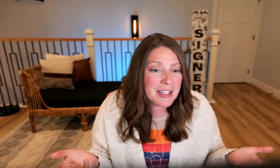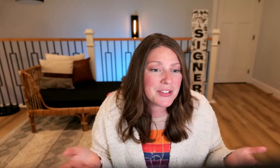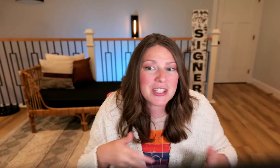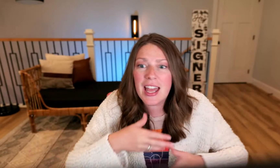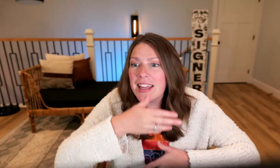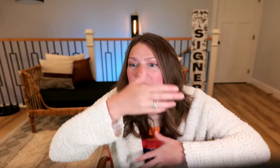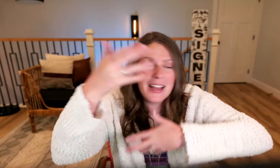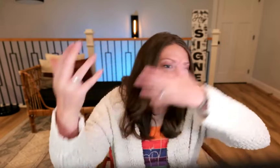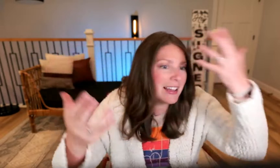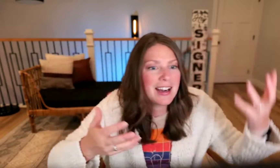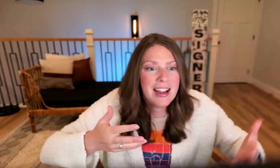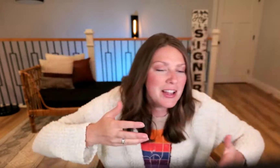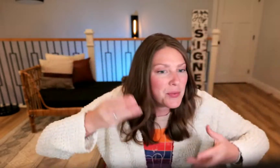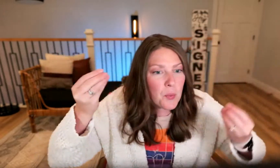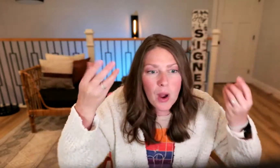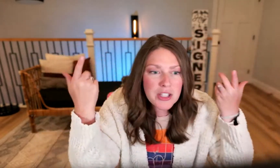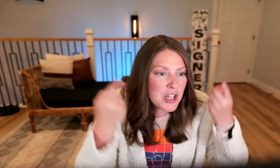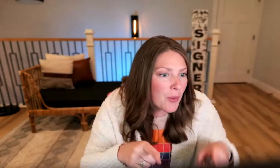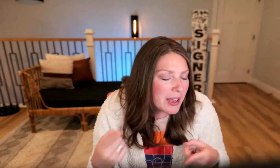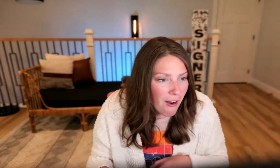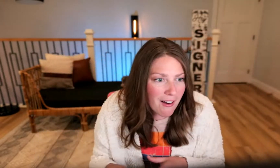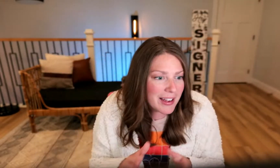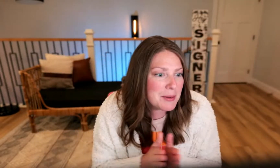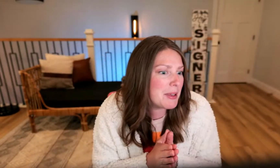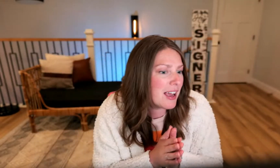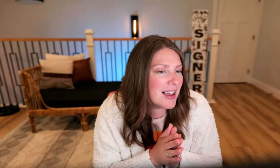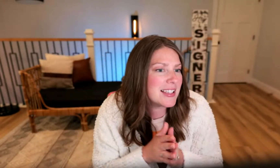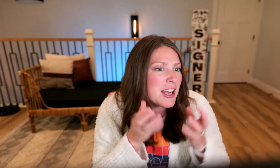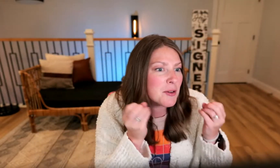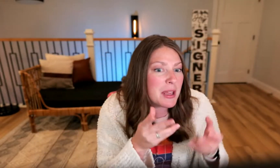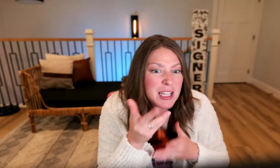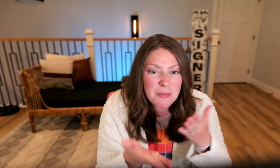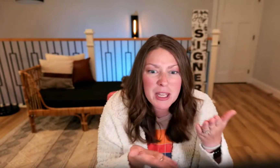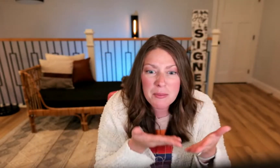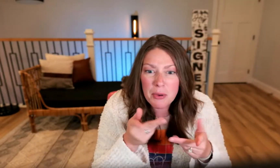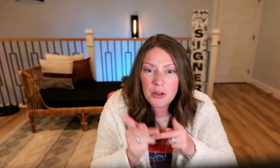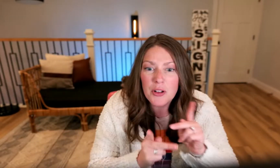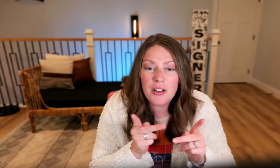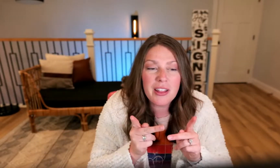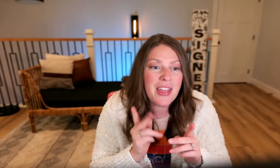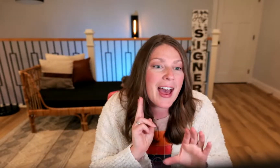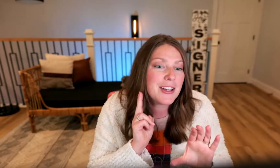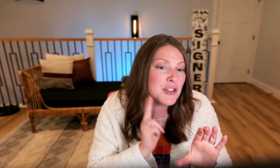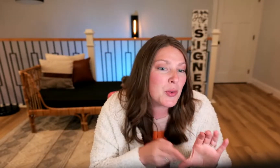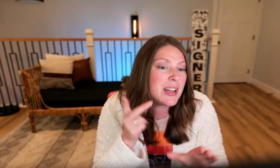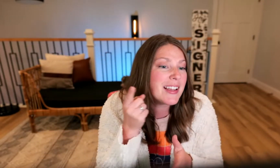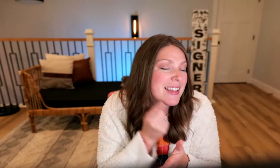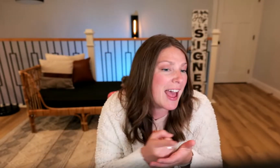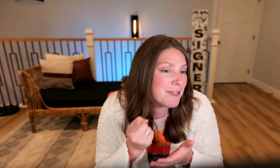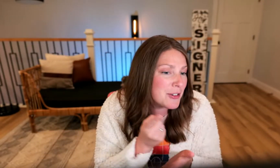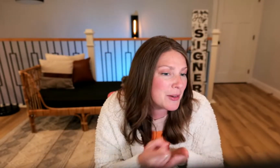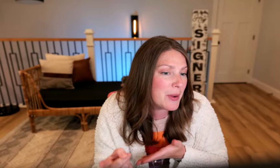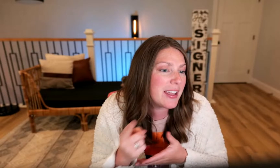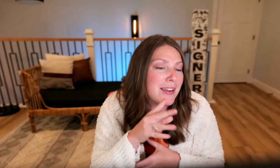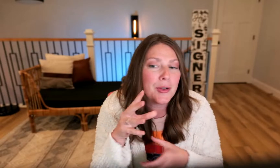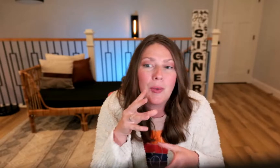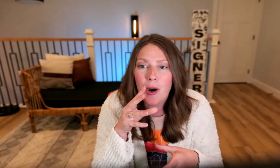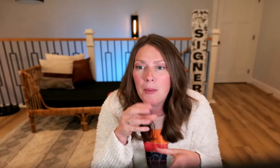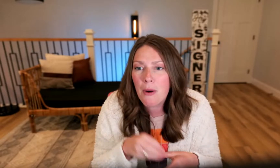just like a what's going on, because there are many people that join us every week who are a